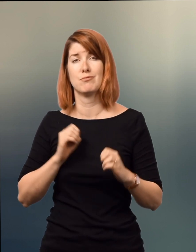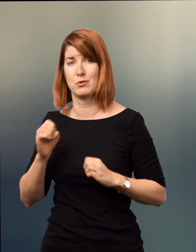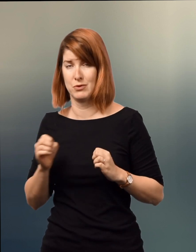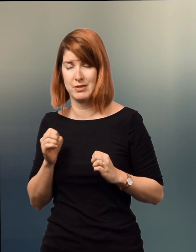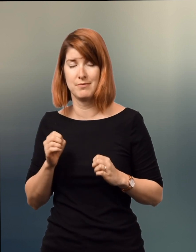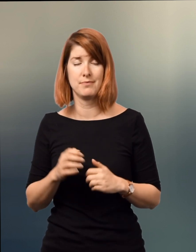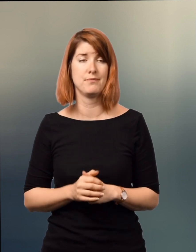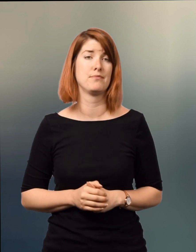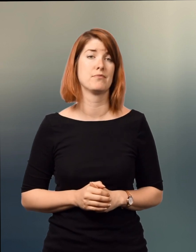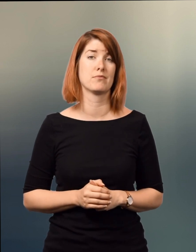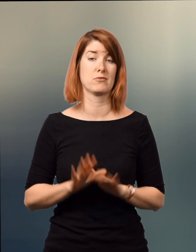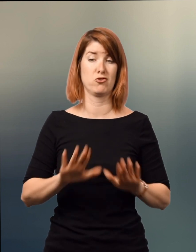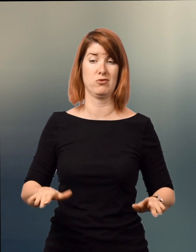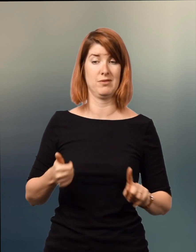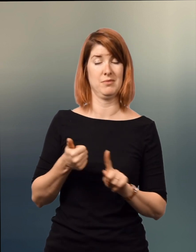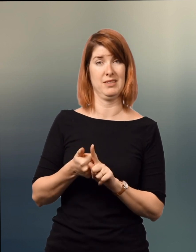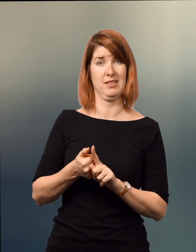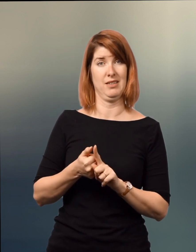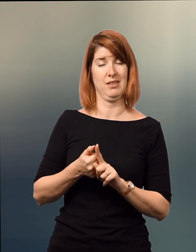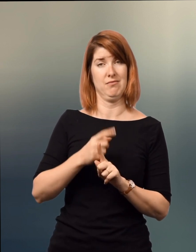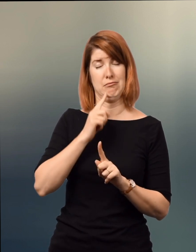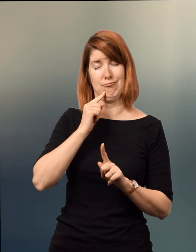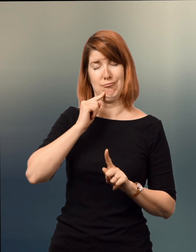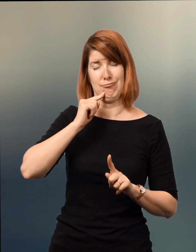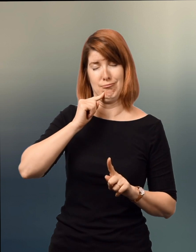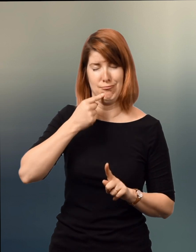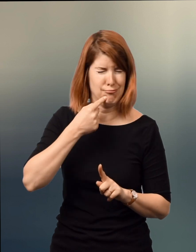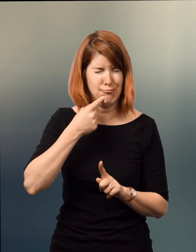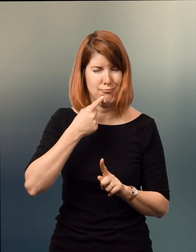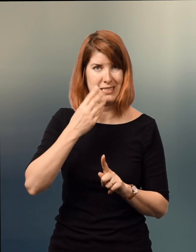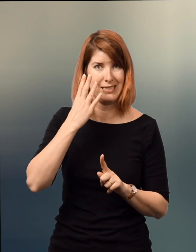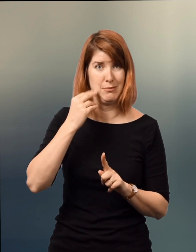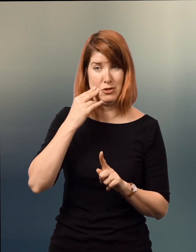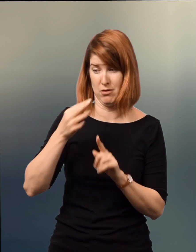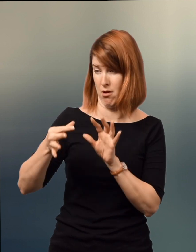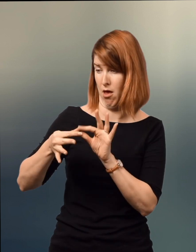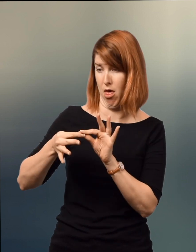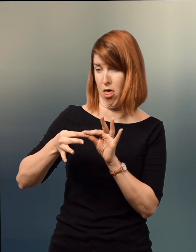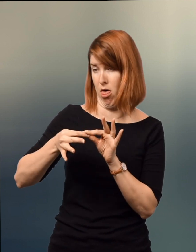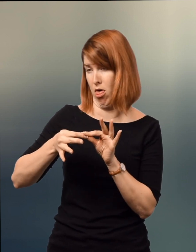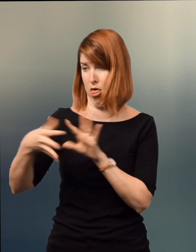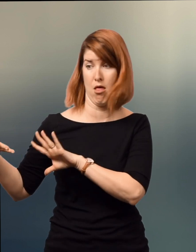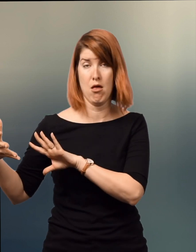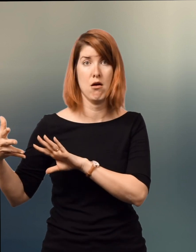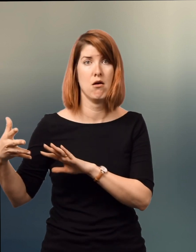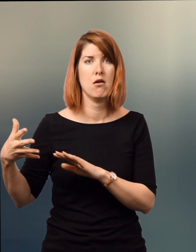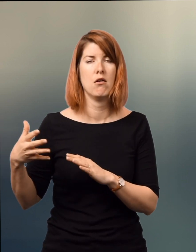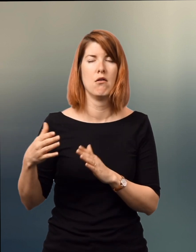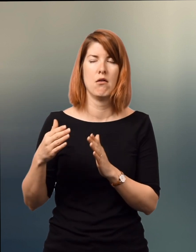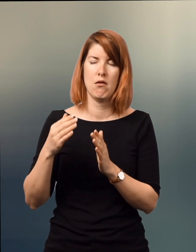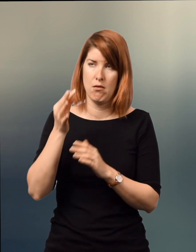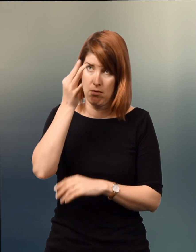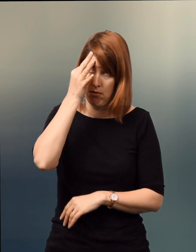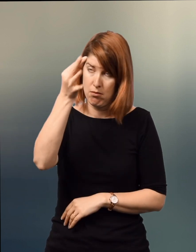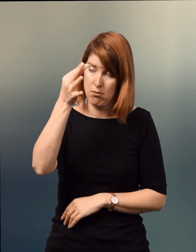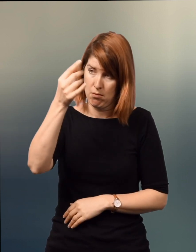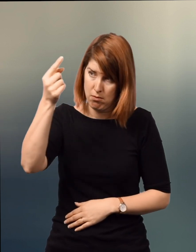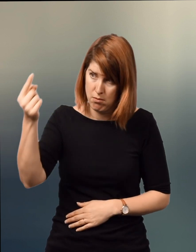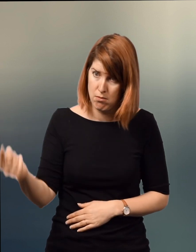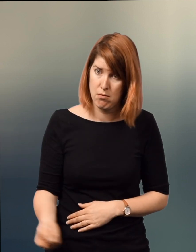physiologically, behaviorally, and emotionally. Children who have experienced significant problems or breaks in early